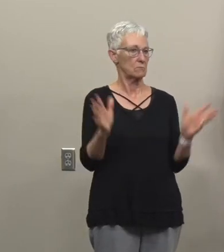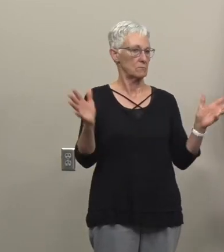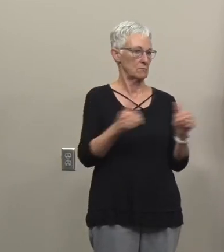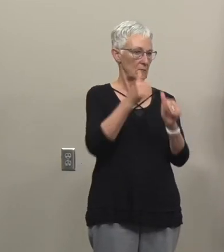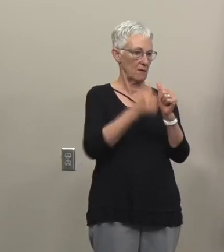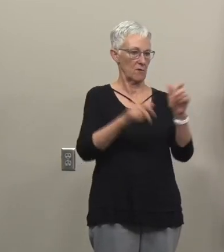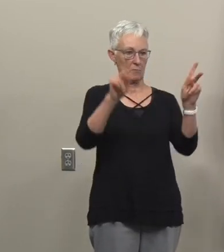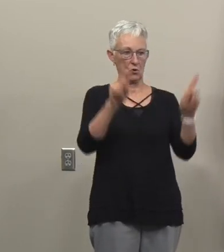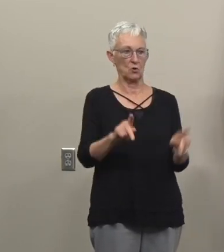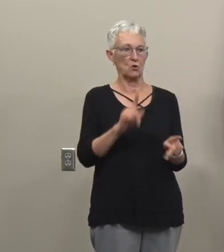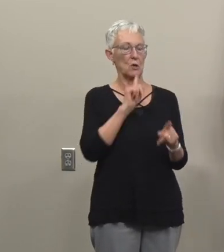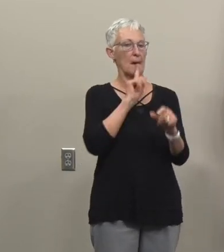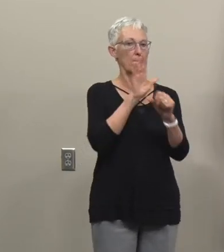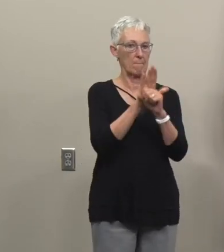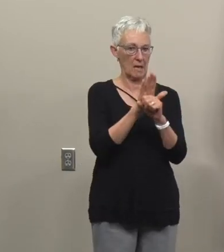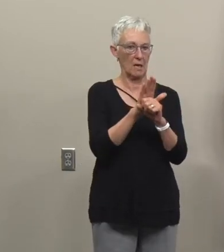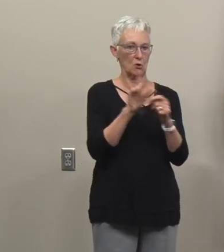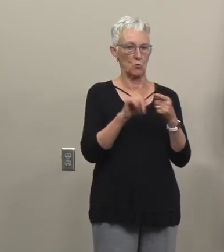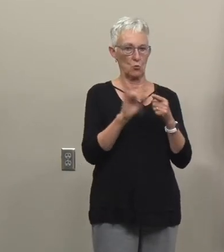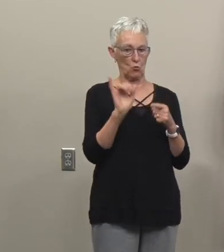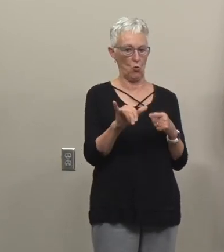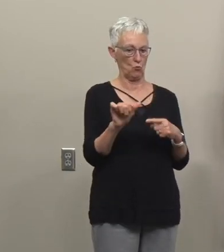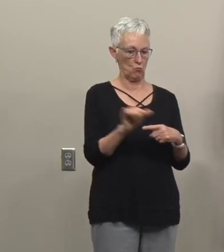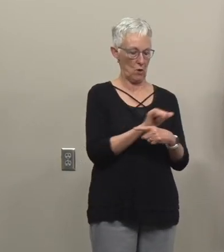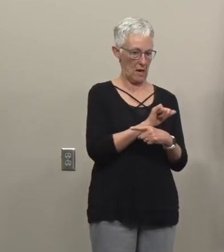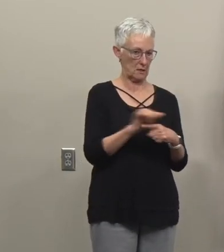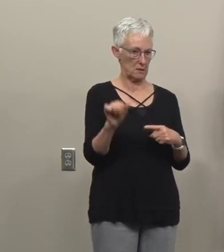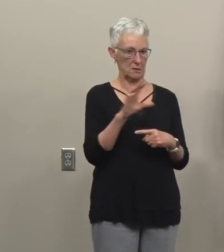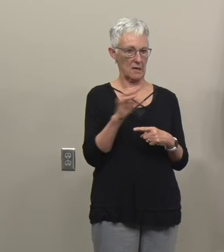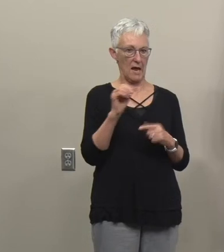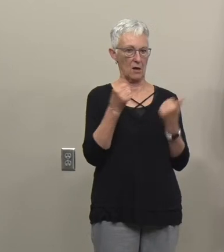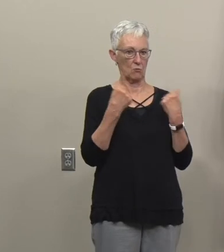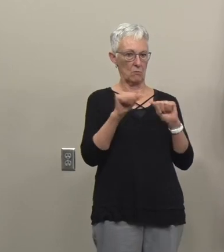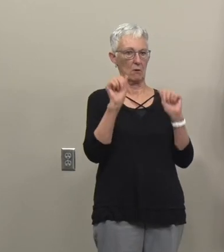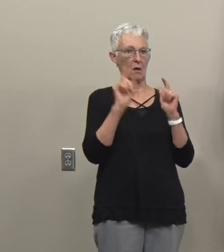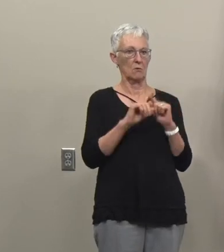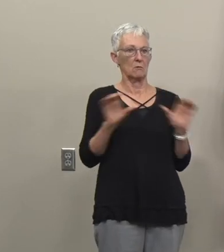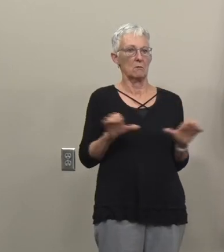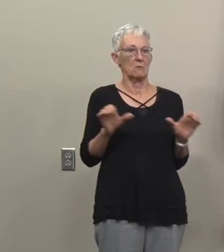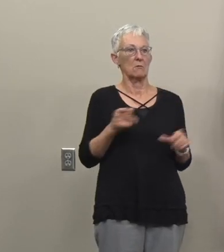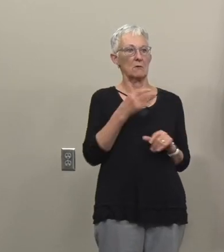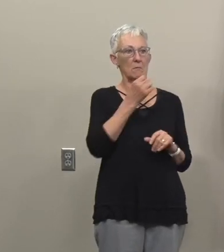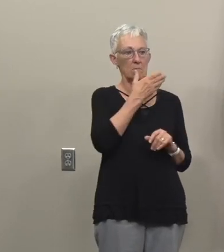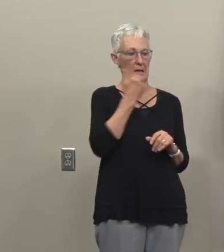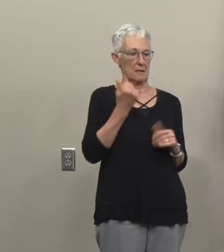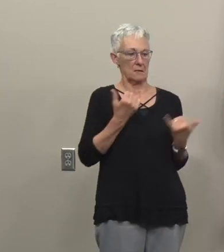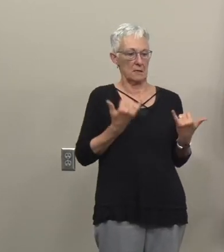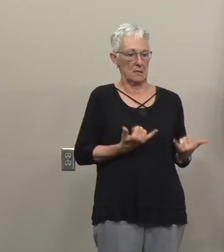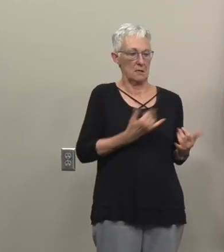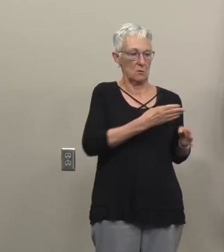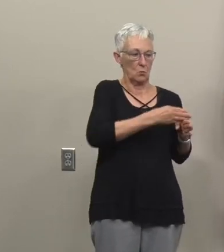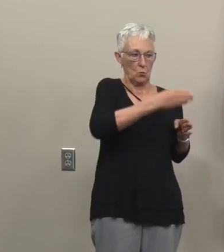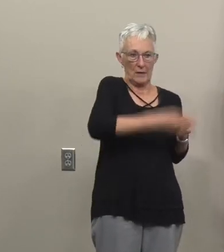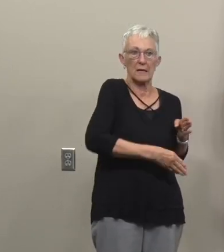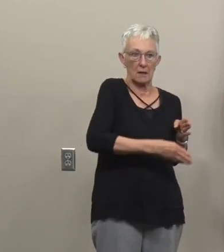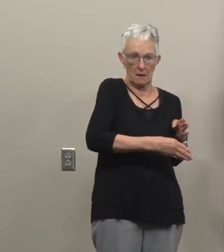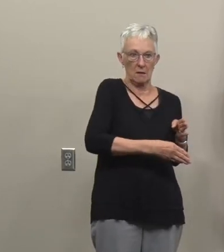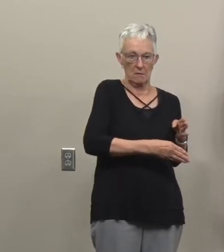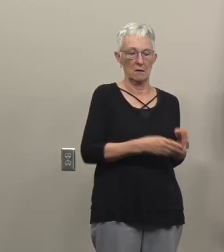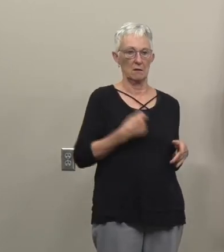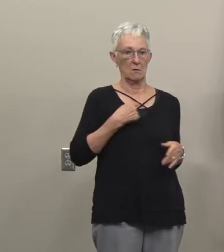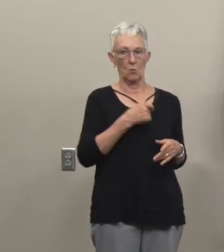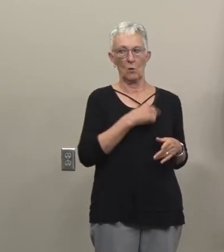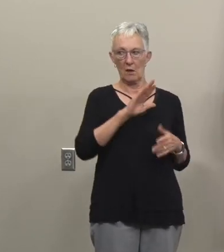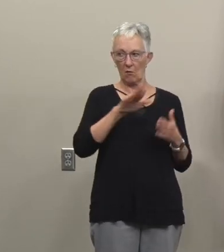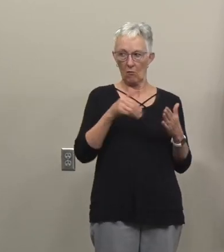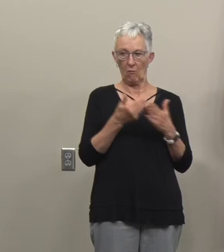commit to these practices and to exercise caution this holiday weekend and in the coming weeks. We are travelers together in this